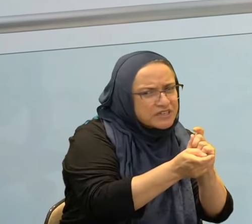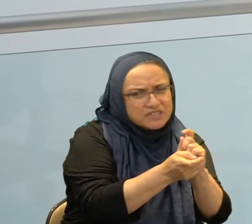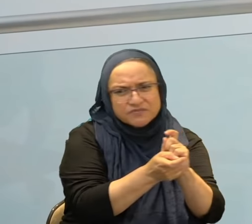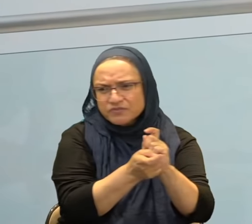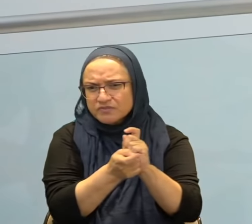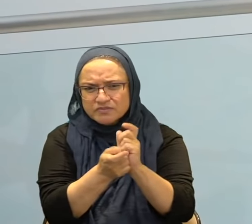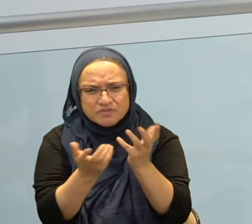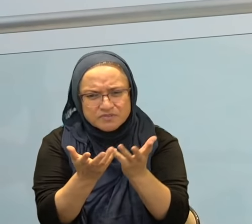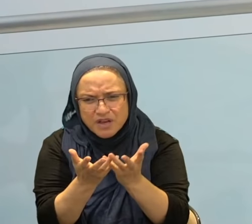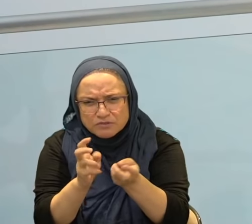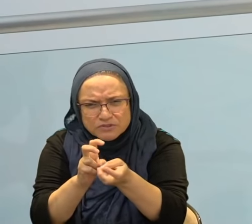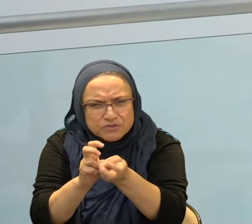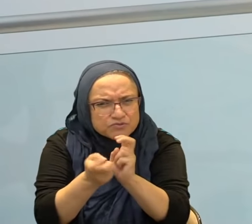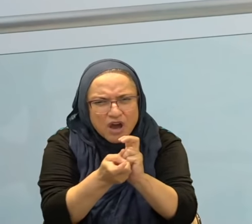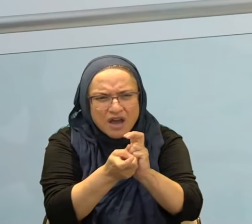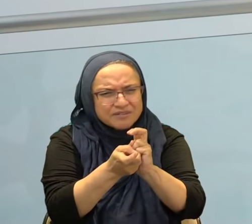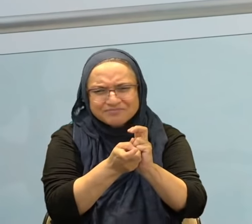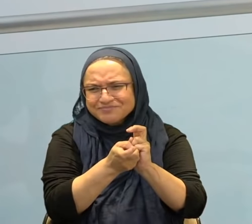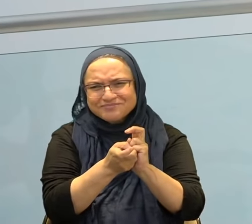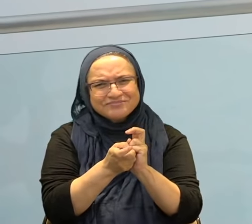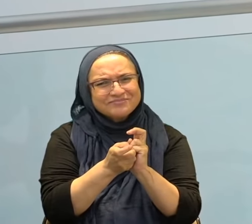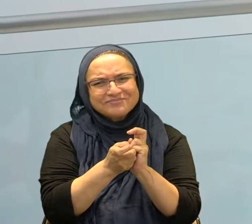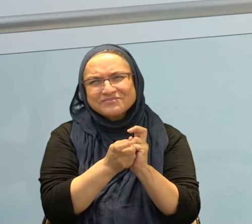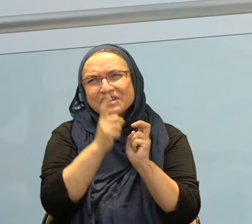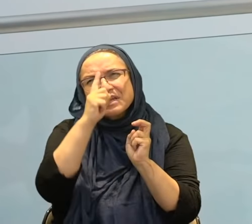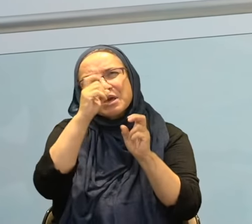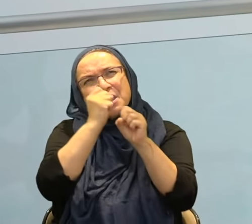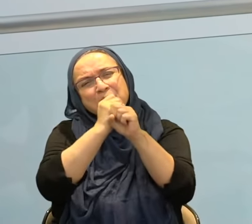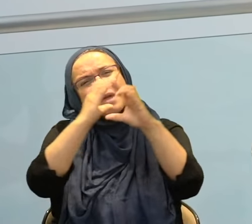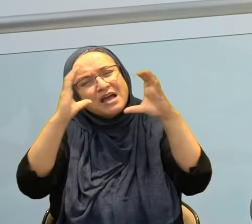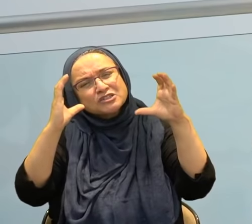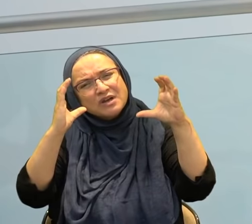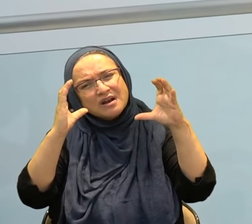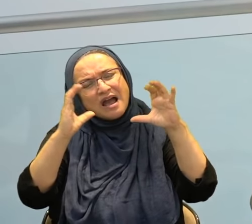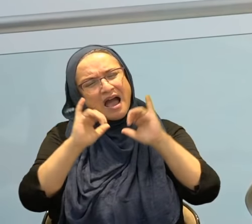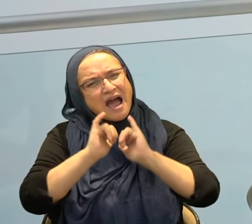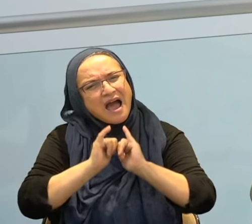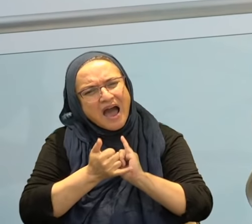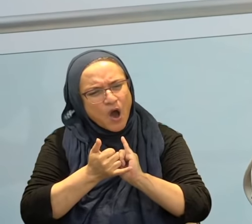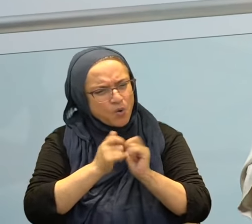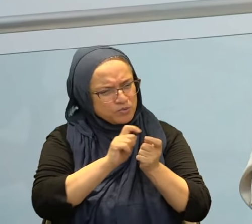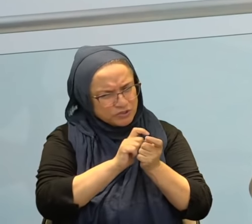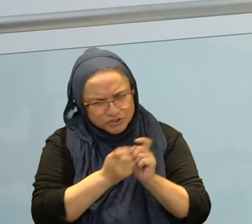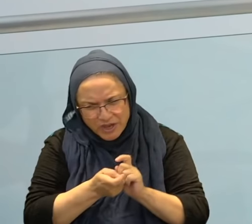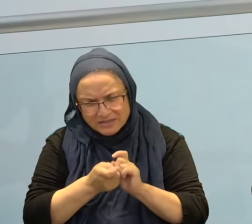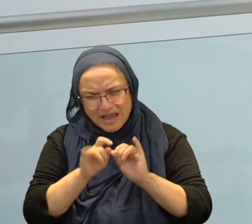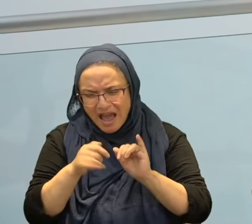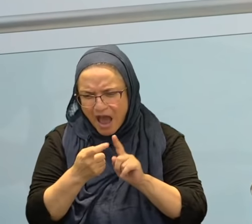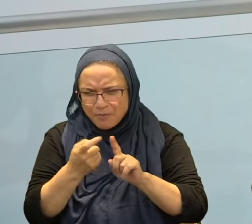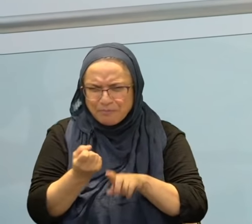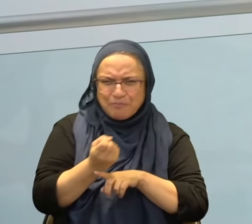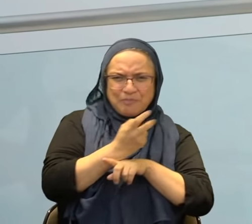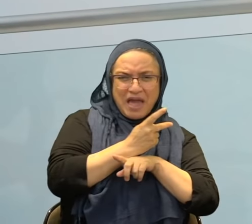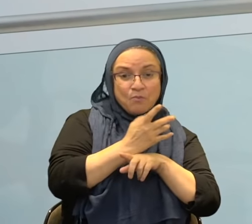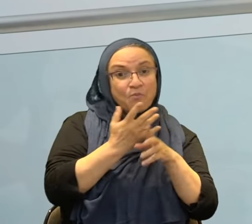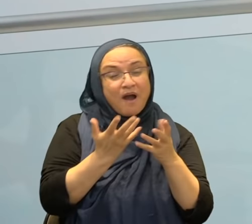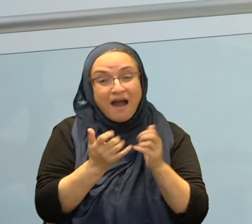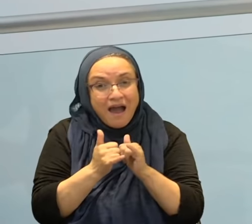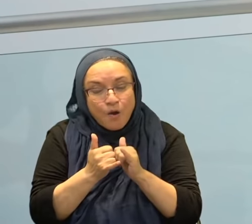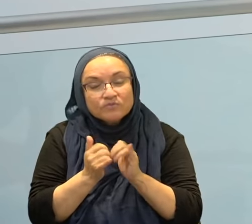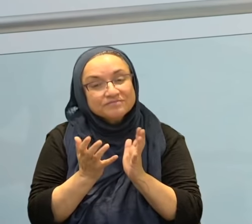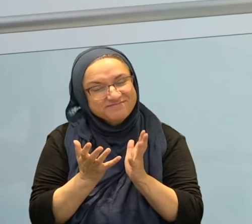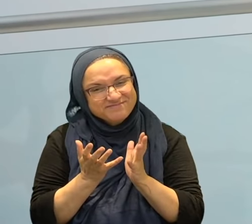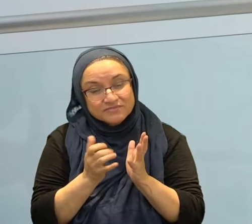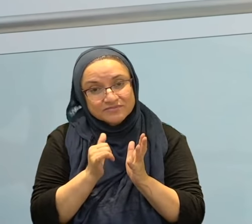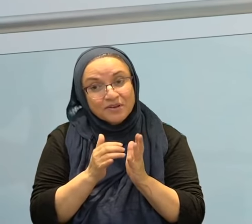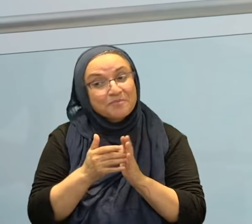hard to imagine it. It's hard to grasp it. It's hard to act in accordance with it. But that's what makes it so rewardable. Subhan Allah.